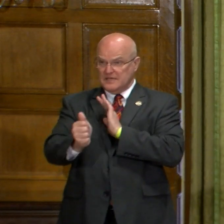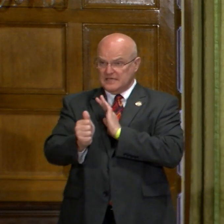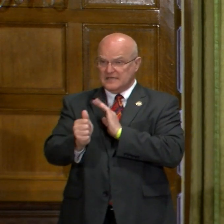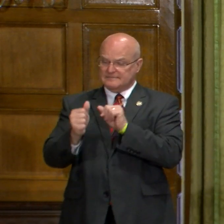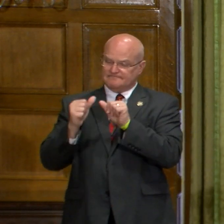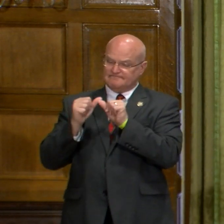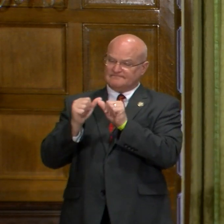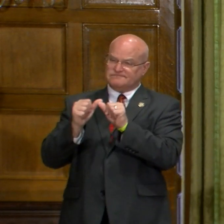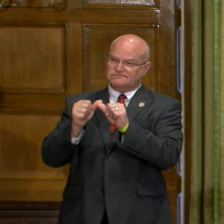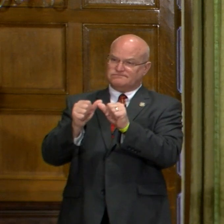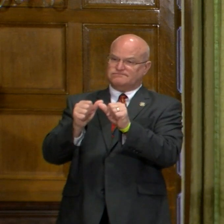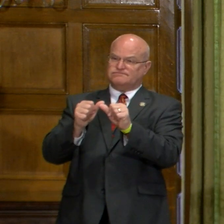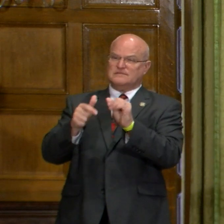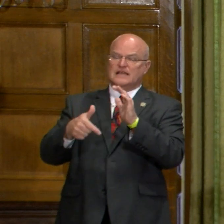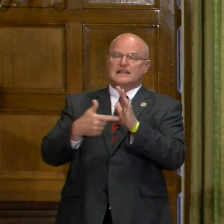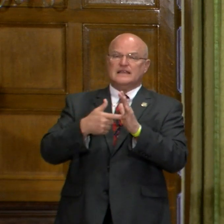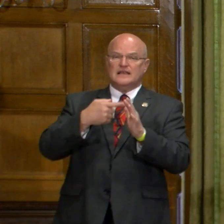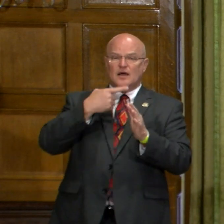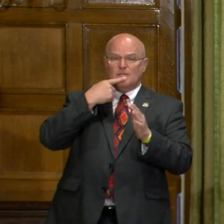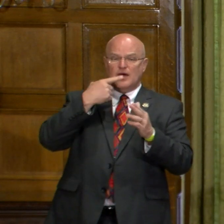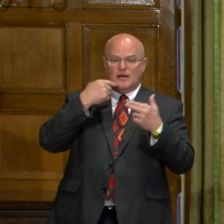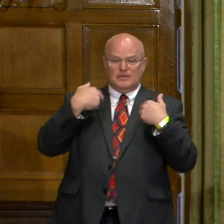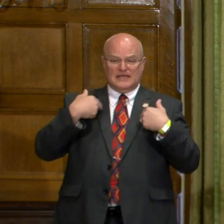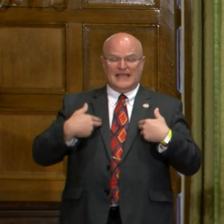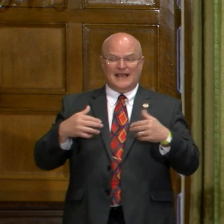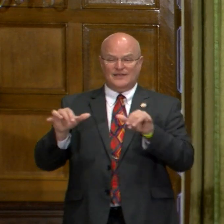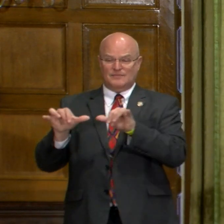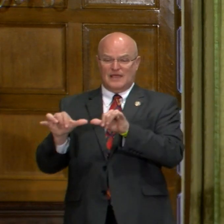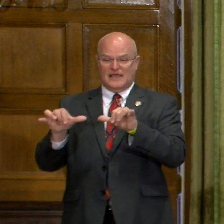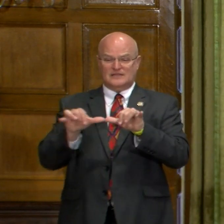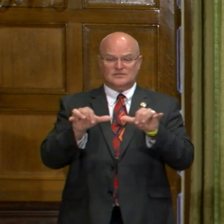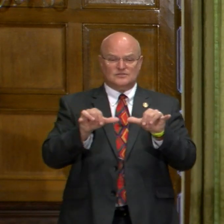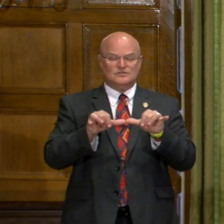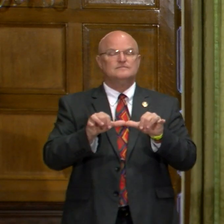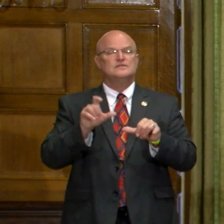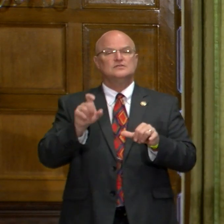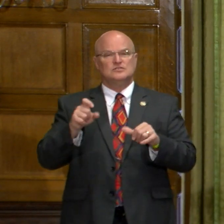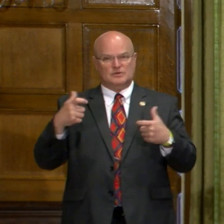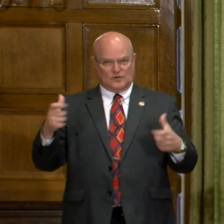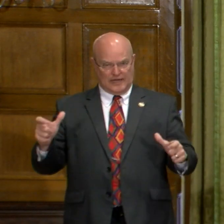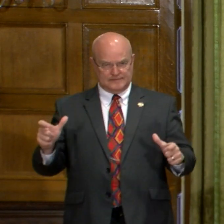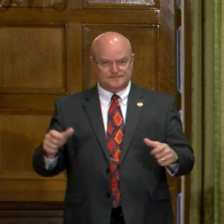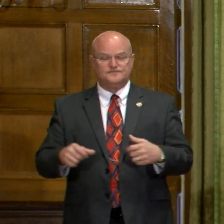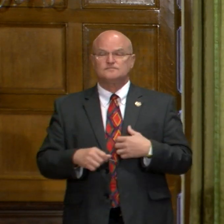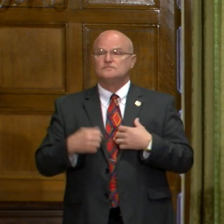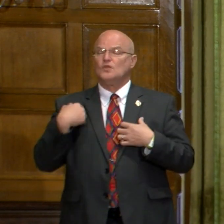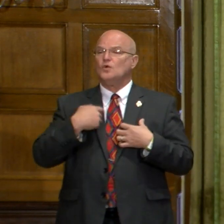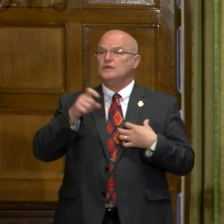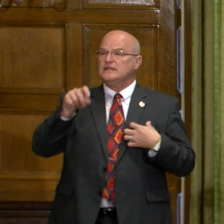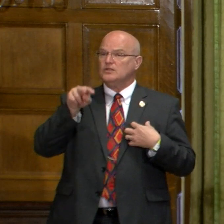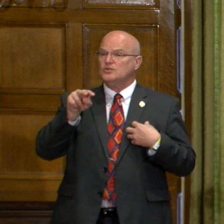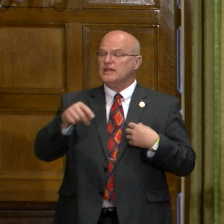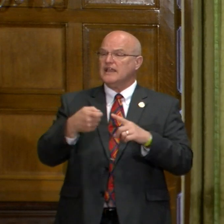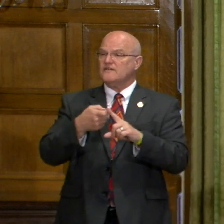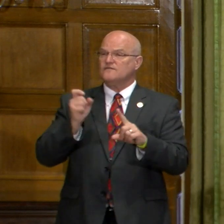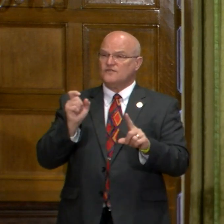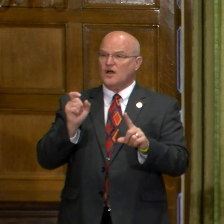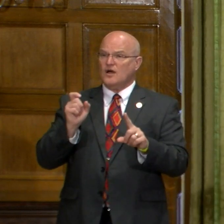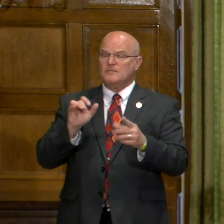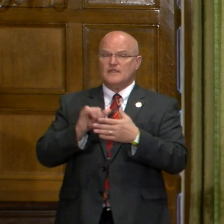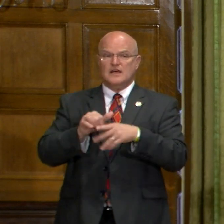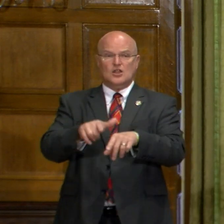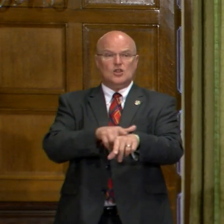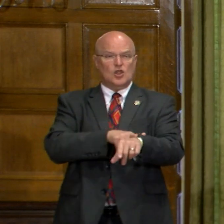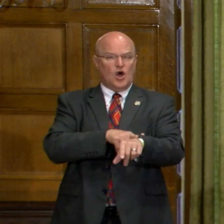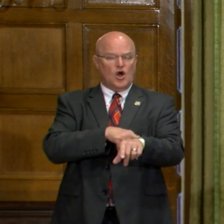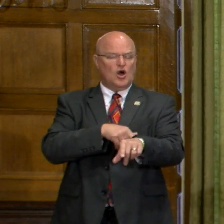to sustain these public health measures should be greater. And we need to look at it from the